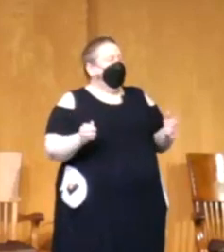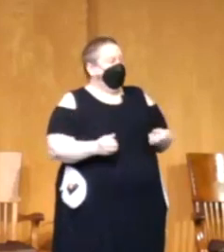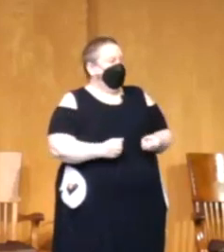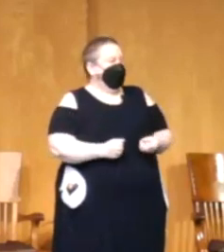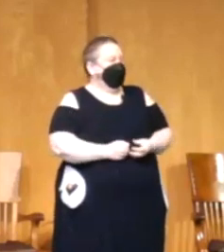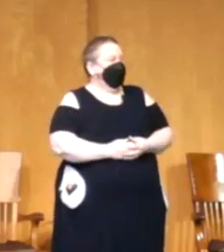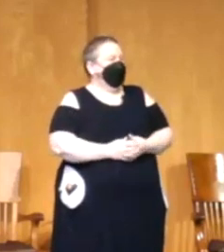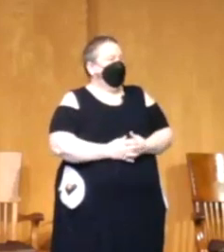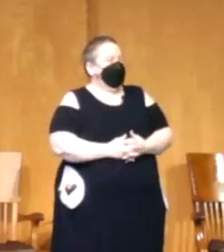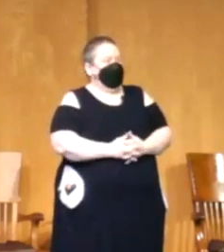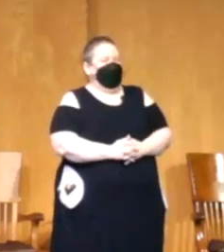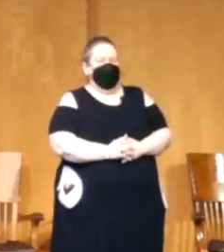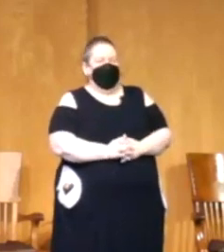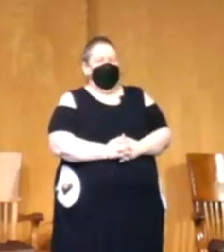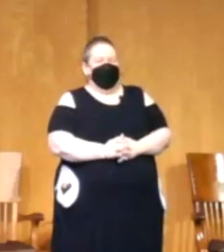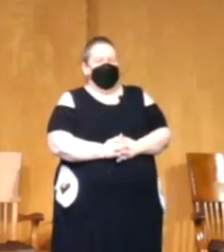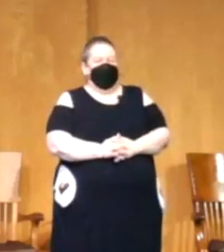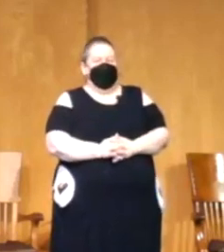Thank you.